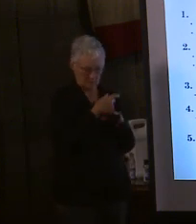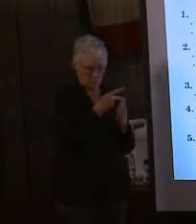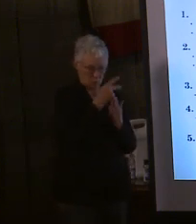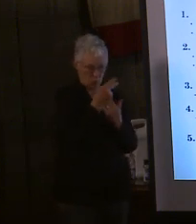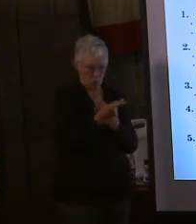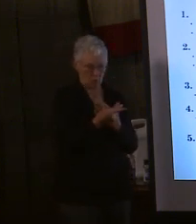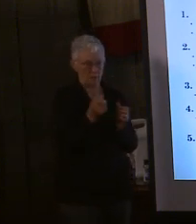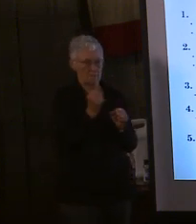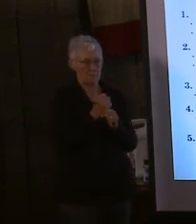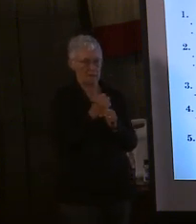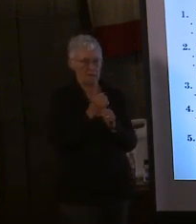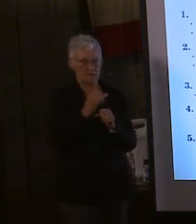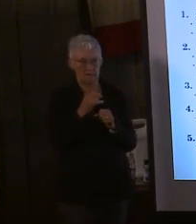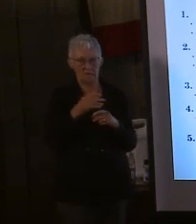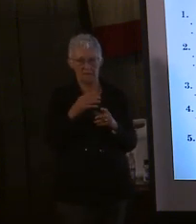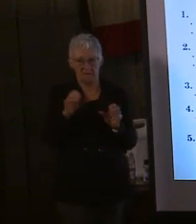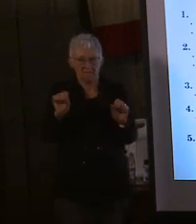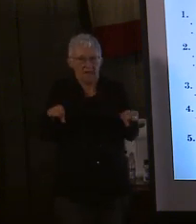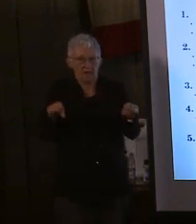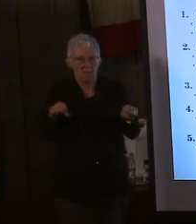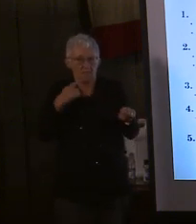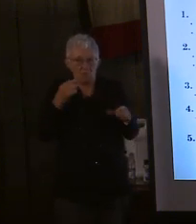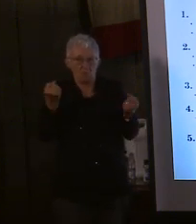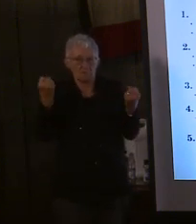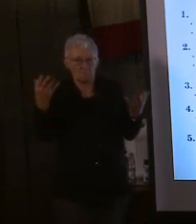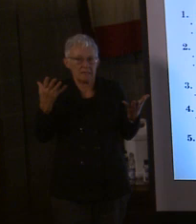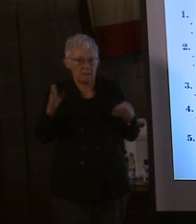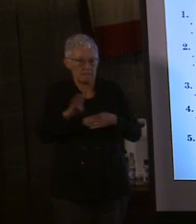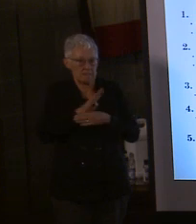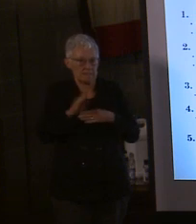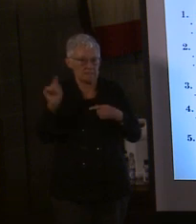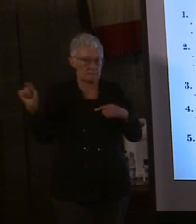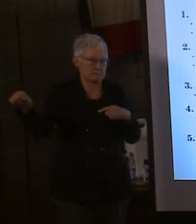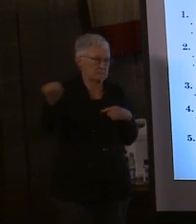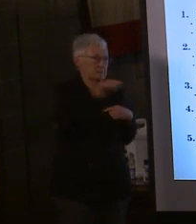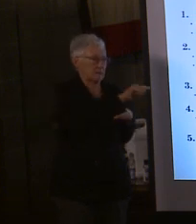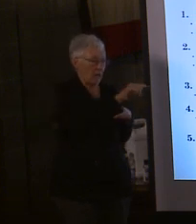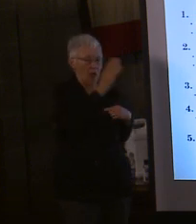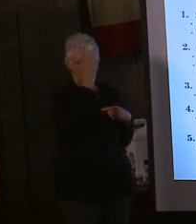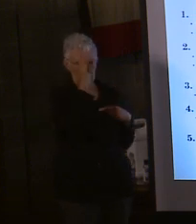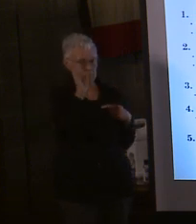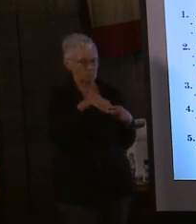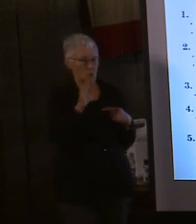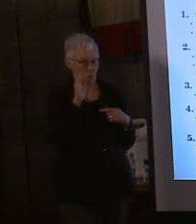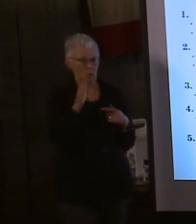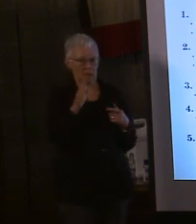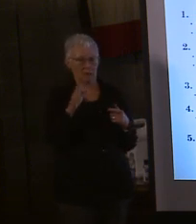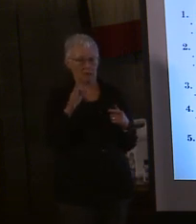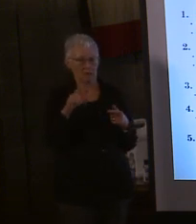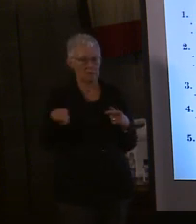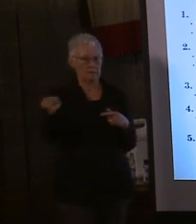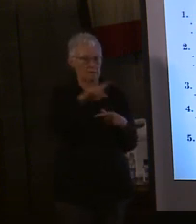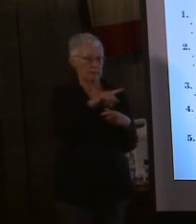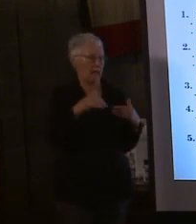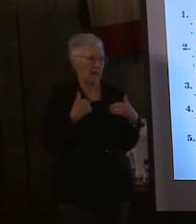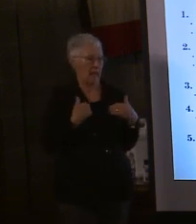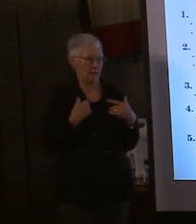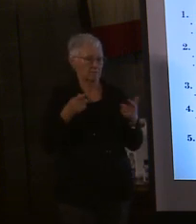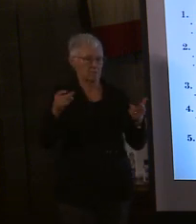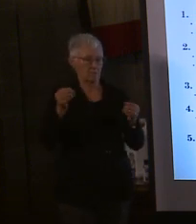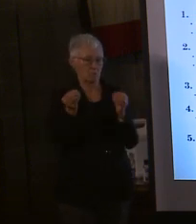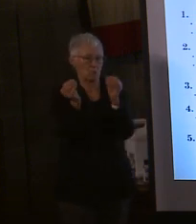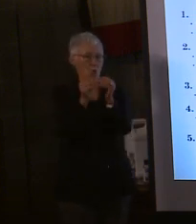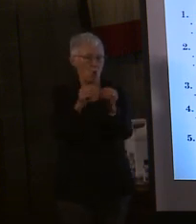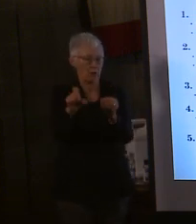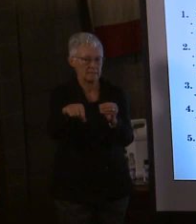as possible. And, I'm sure there's going to be greater needs than what we have outlined here, but we've got to manage the resources that we have to be able to